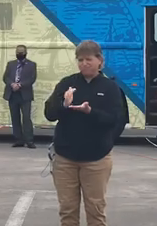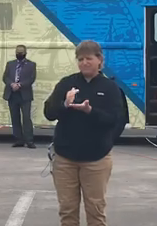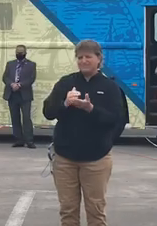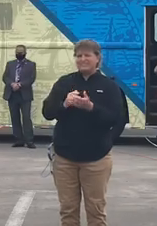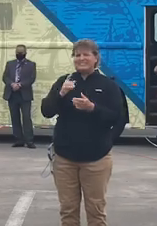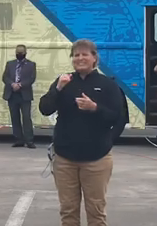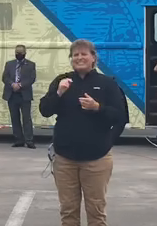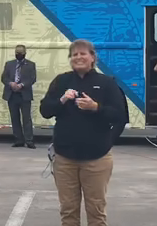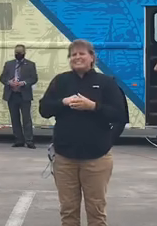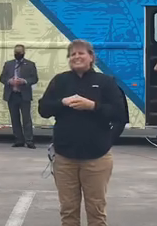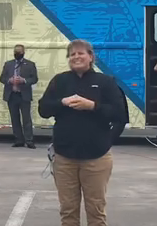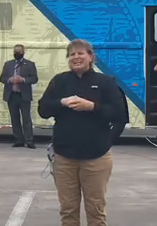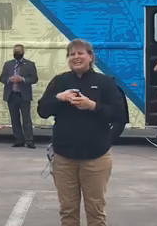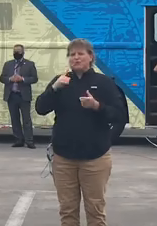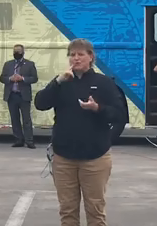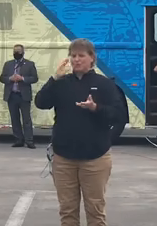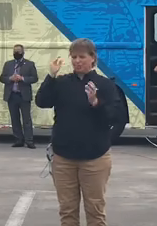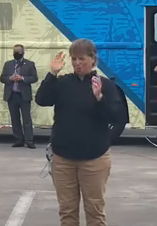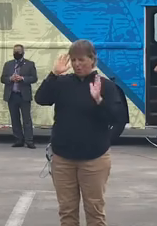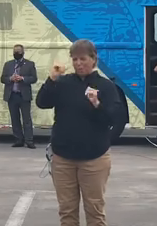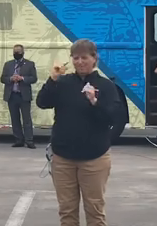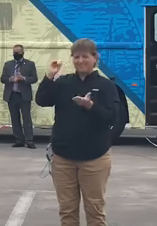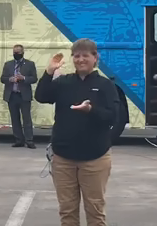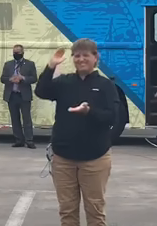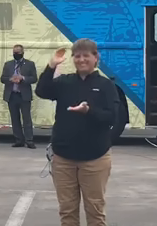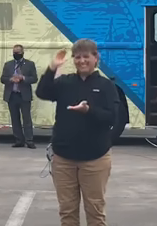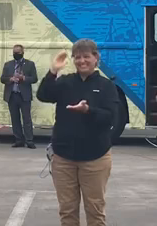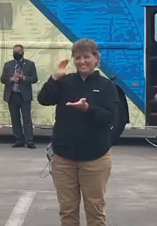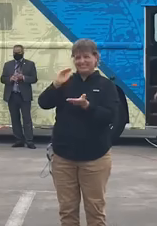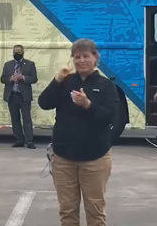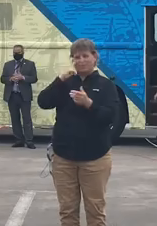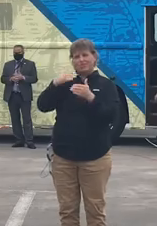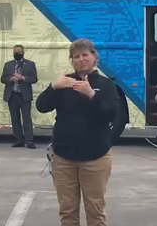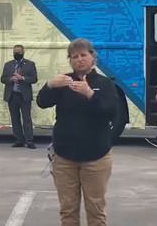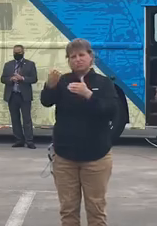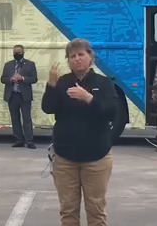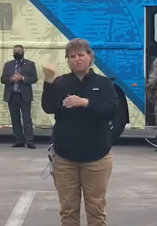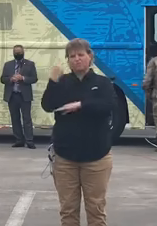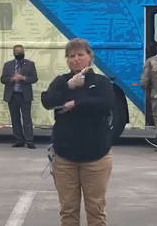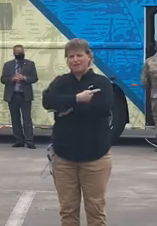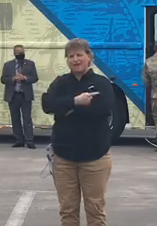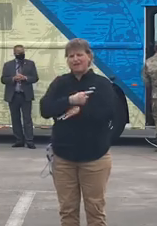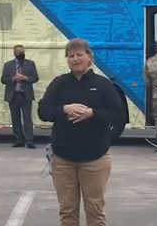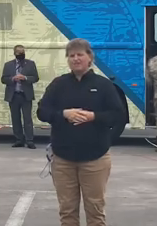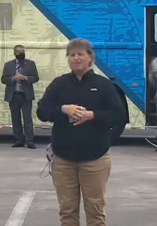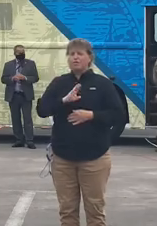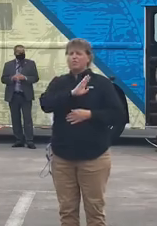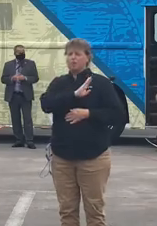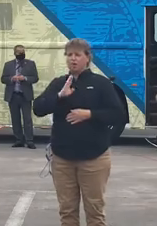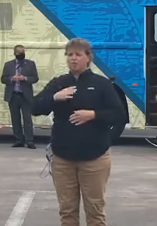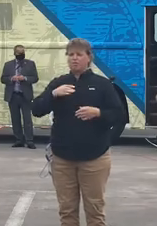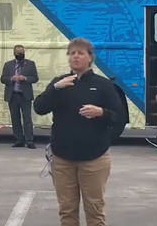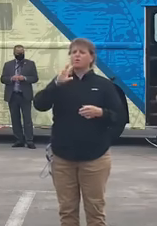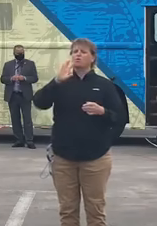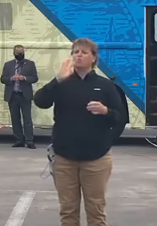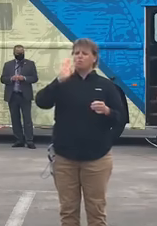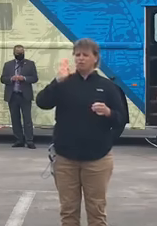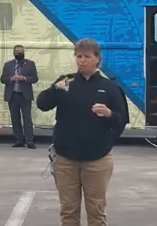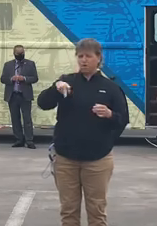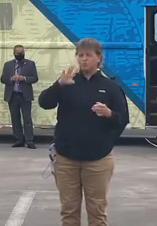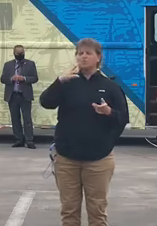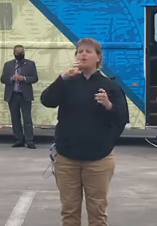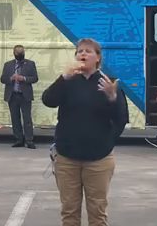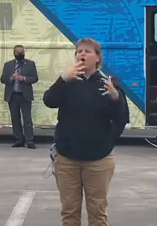least number of these last few days. Broward, Palm Beach, they're now down to 10% positivity for the whole time. Obviously,